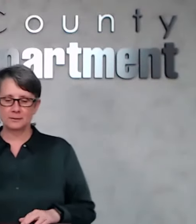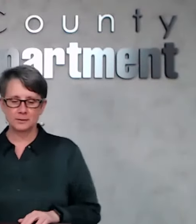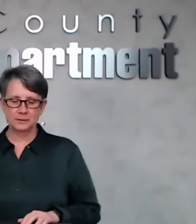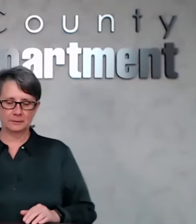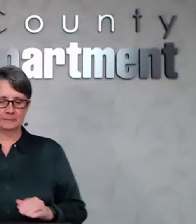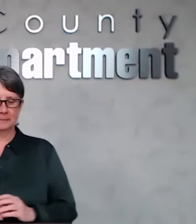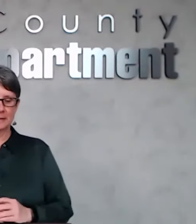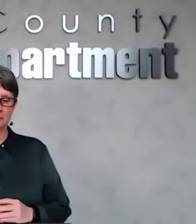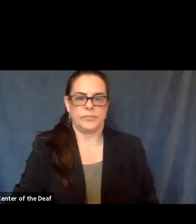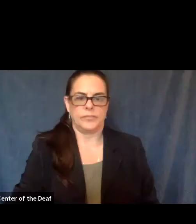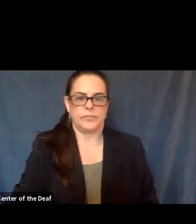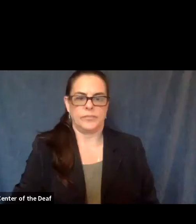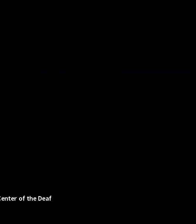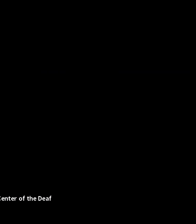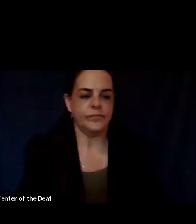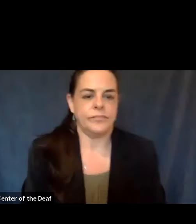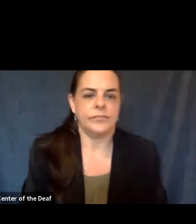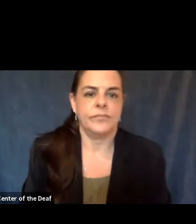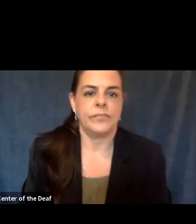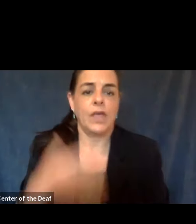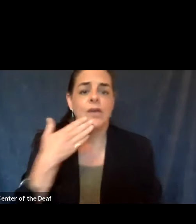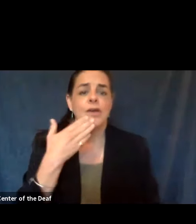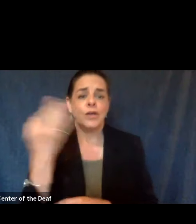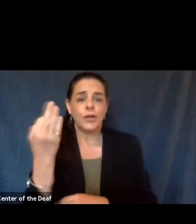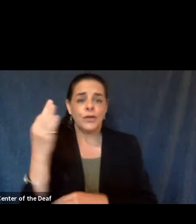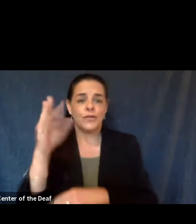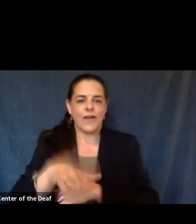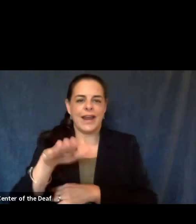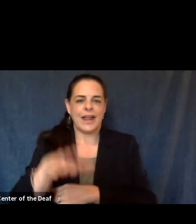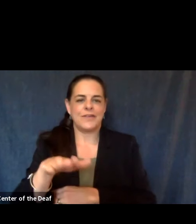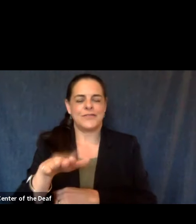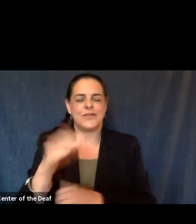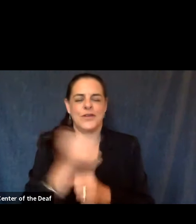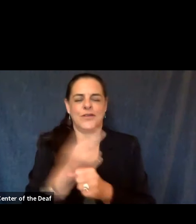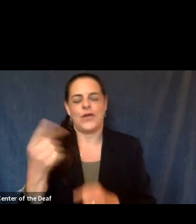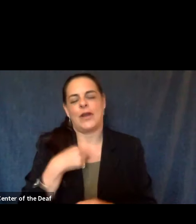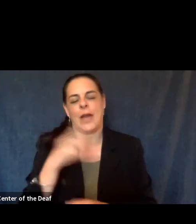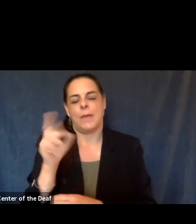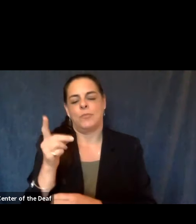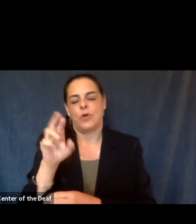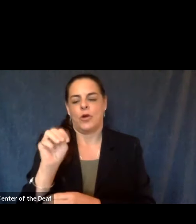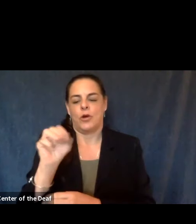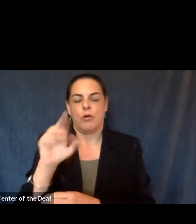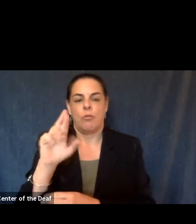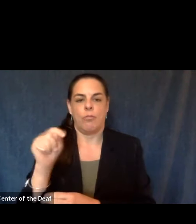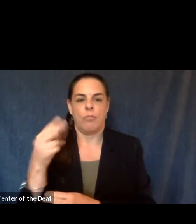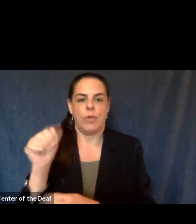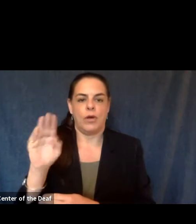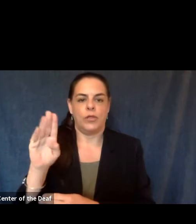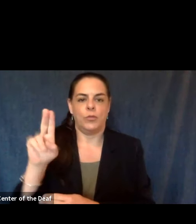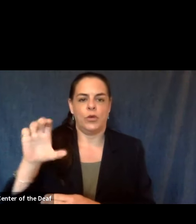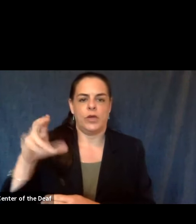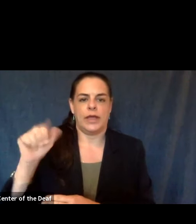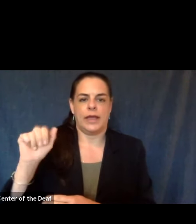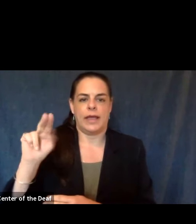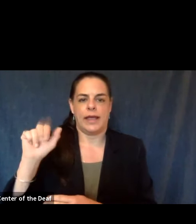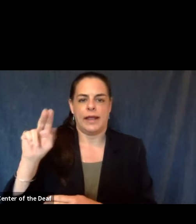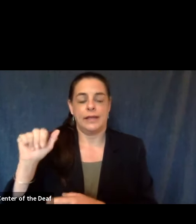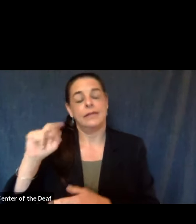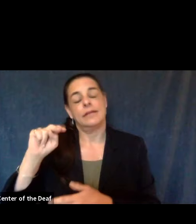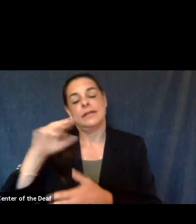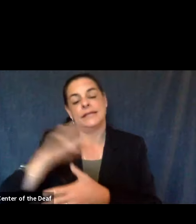Good Friday afternoon, everybody. I'm Dr. Martha Buchanan, Senior Director and Public Health Officer of the Knox County Health